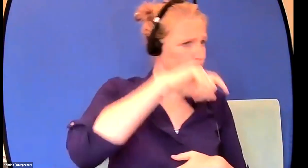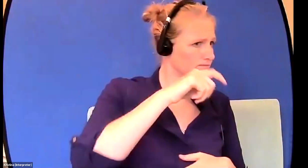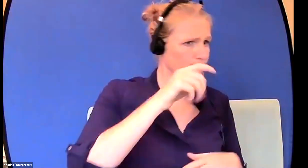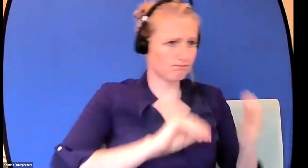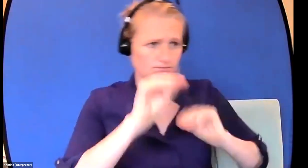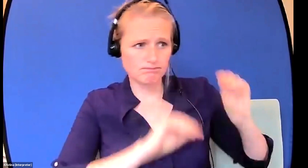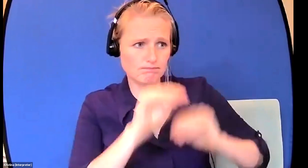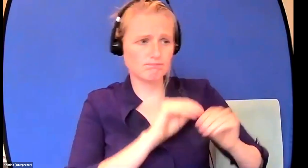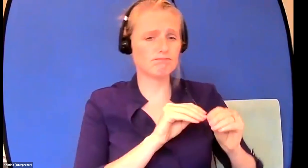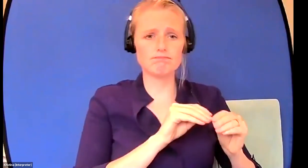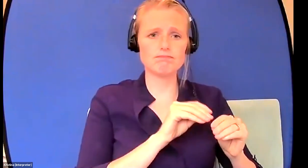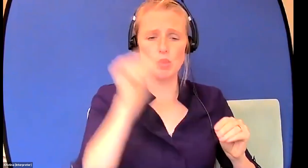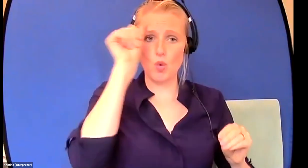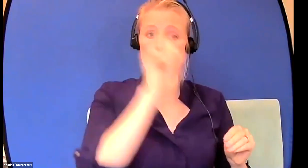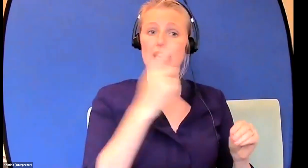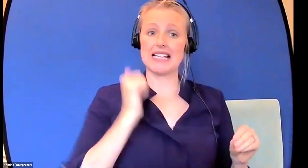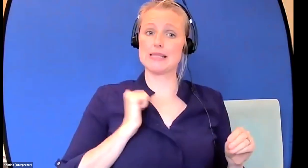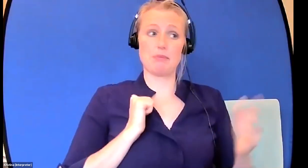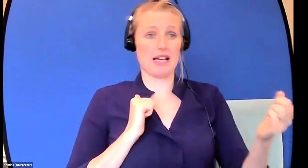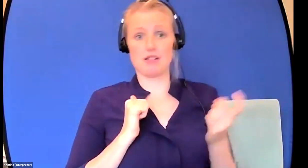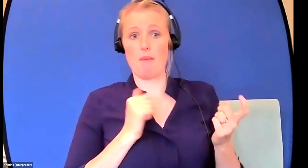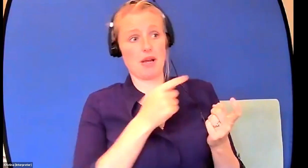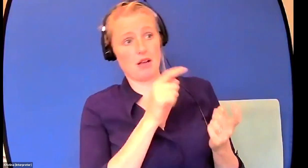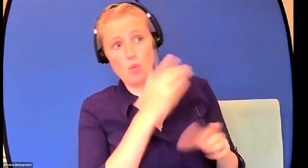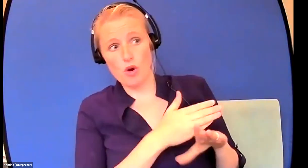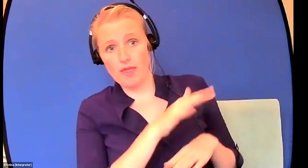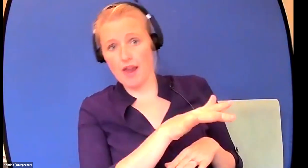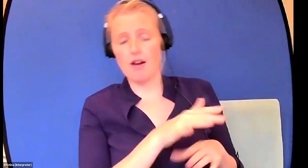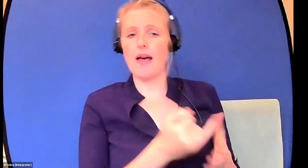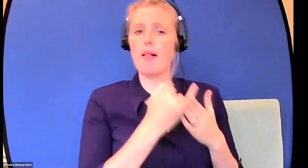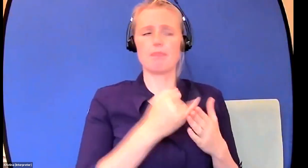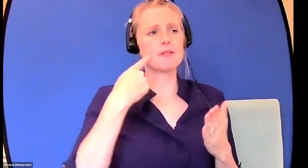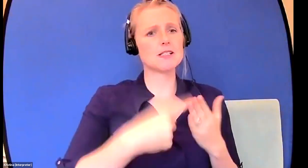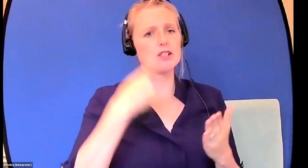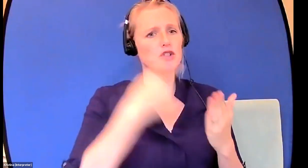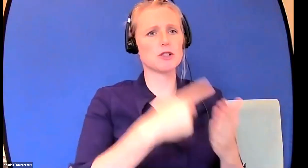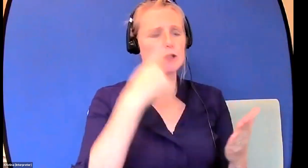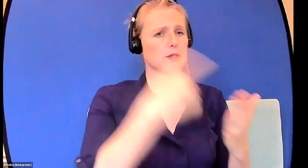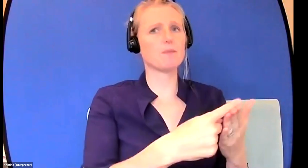realistic picture of what to expect and allows you to then to make decisions accordingly. So I think